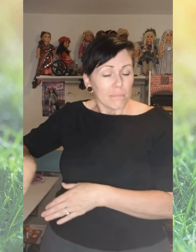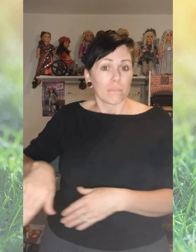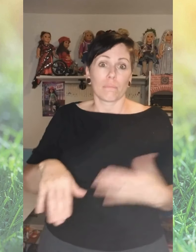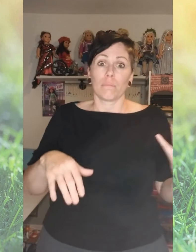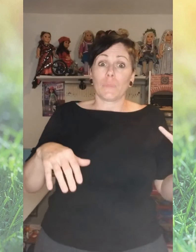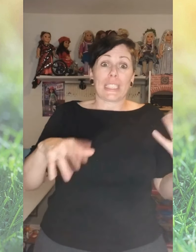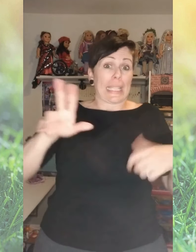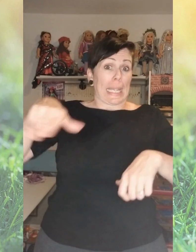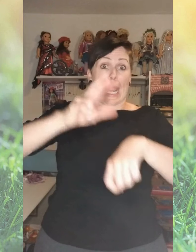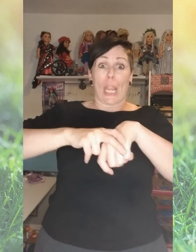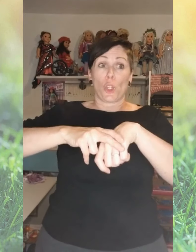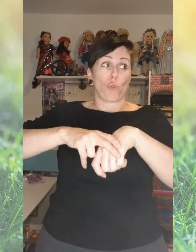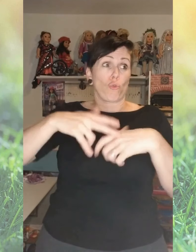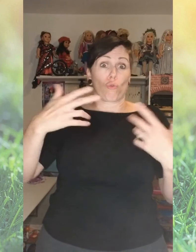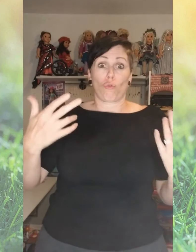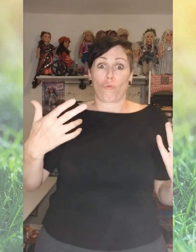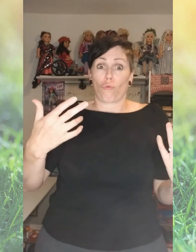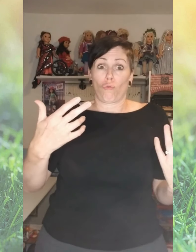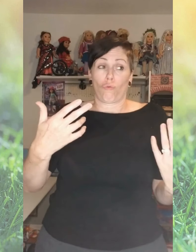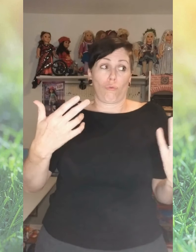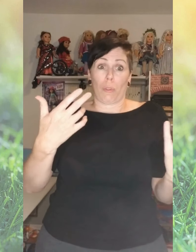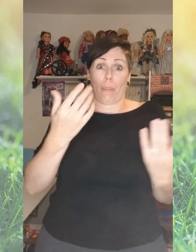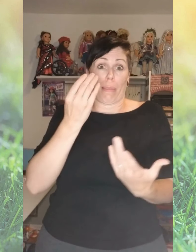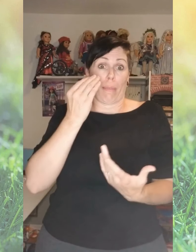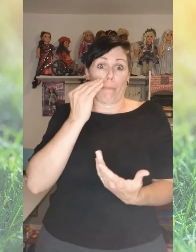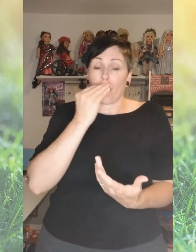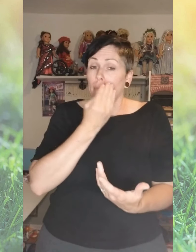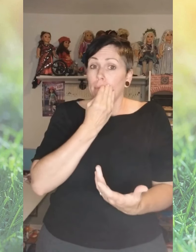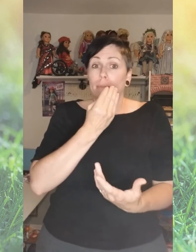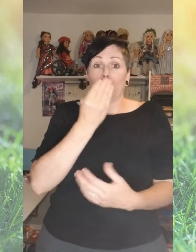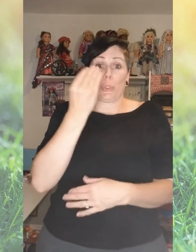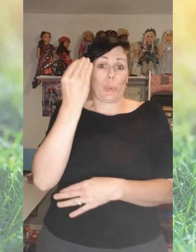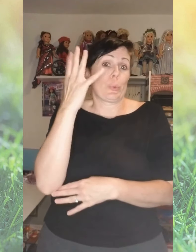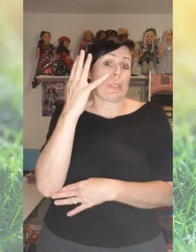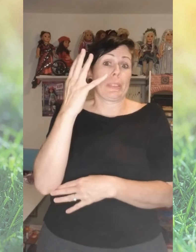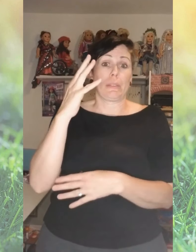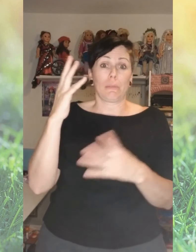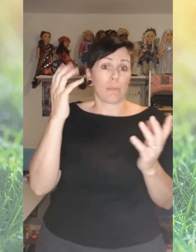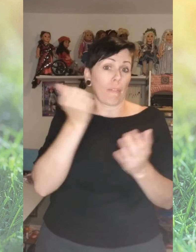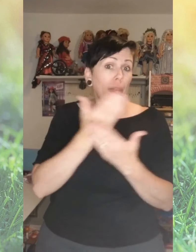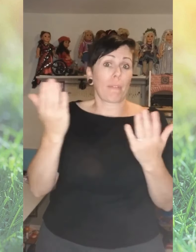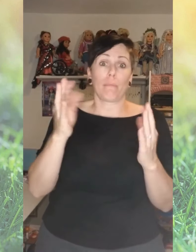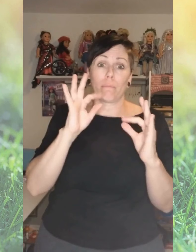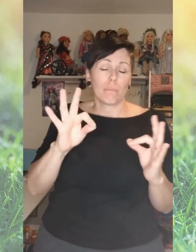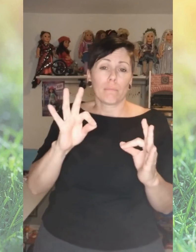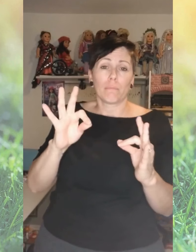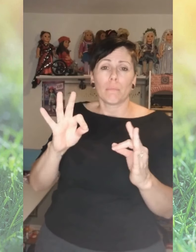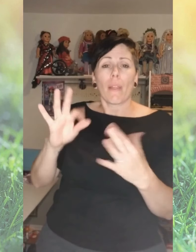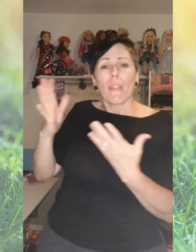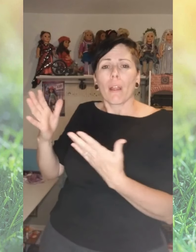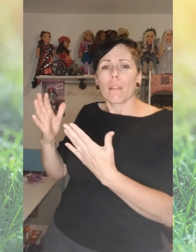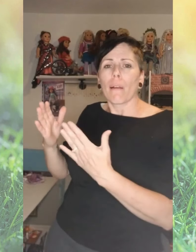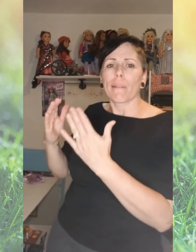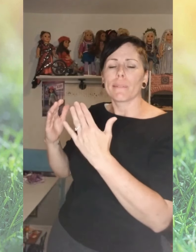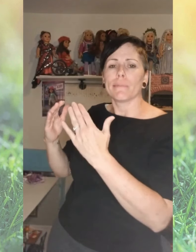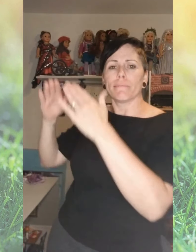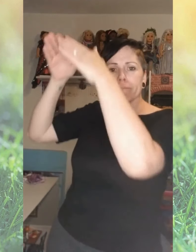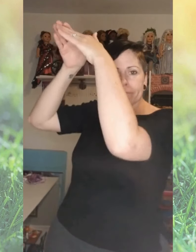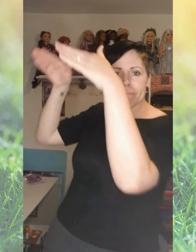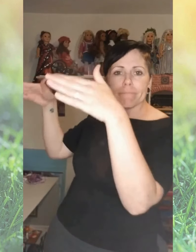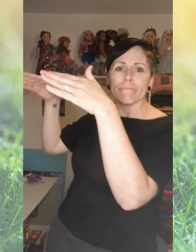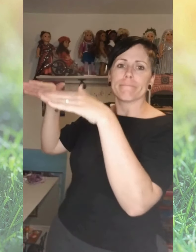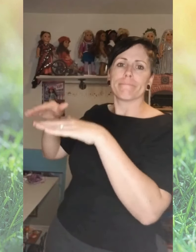a picnic shelter, tables, and the grill, but there were a lot of trees around the perimeter. So if you walk to the edge of it, you could